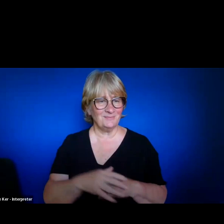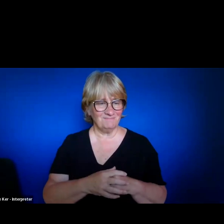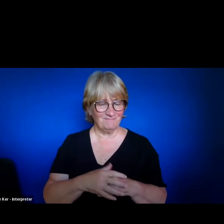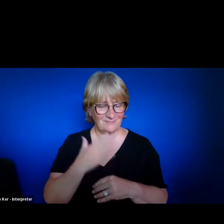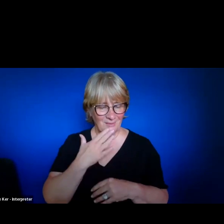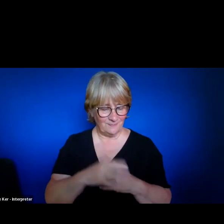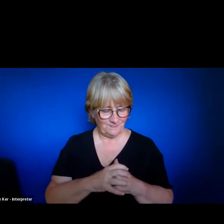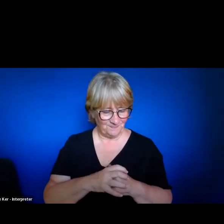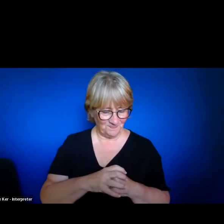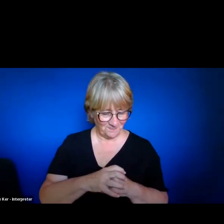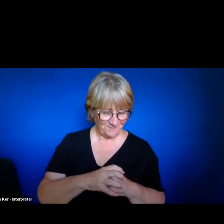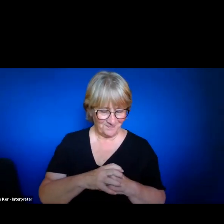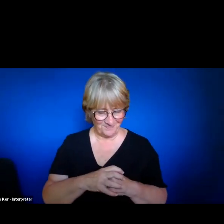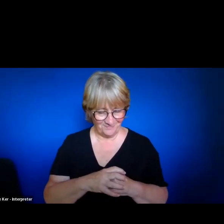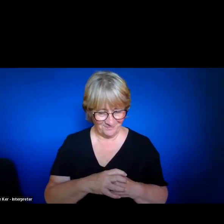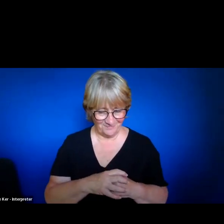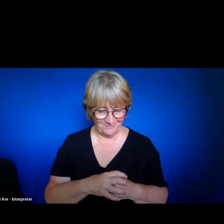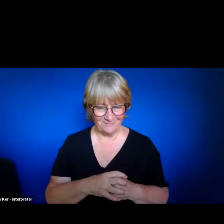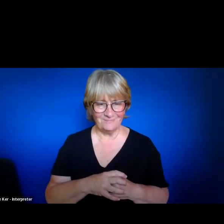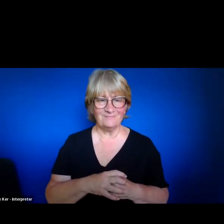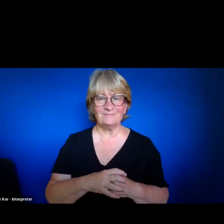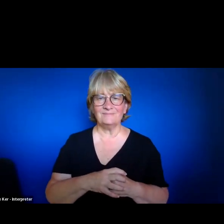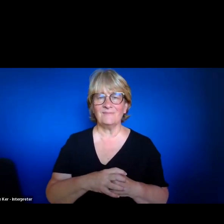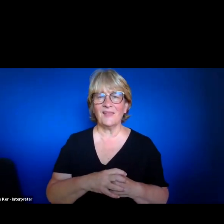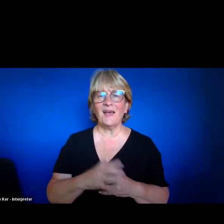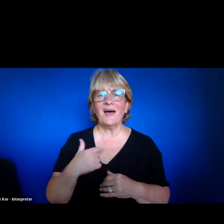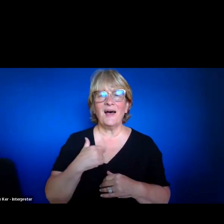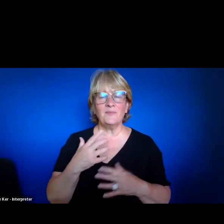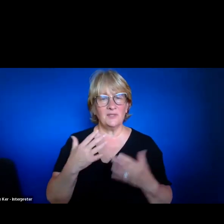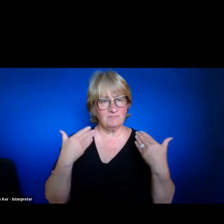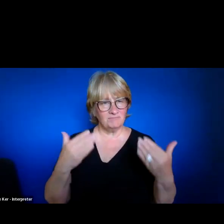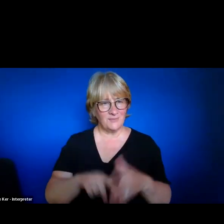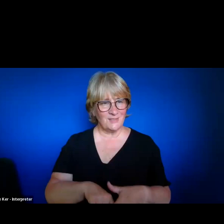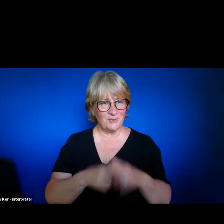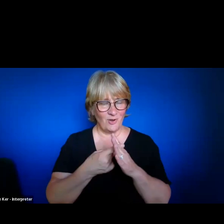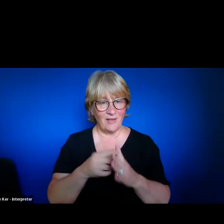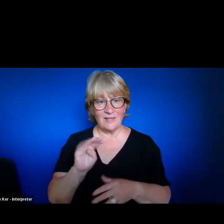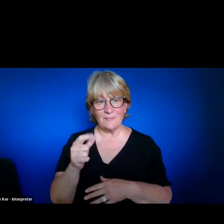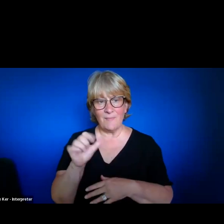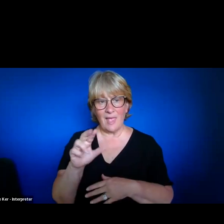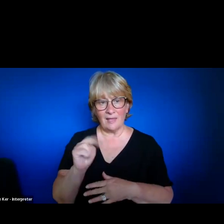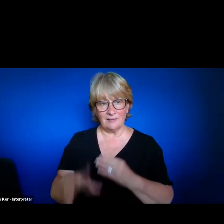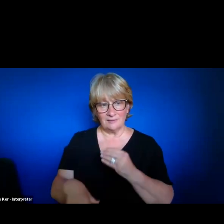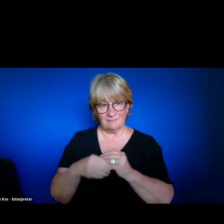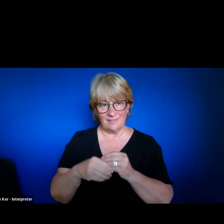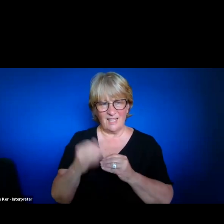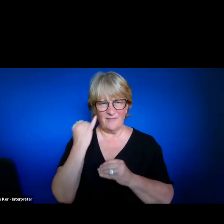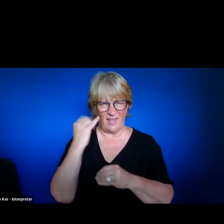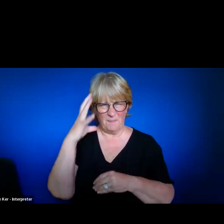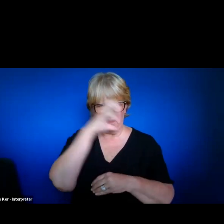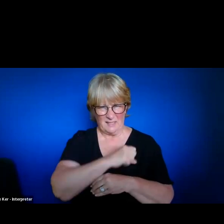compensation for people with lived experience. Yeah, I'm gonna get us started, but I'd ask Megan to sort of chime in if I forget or miss